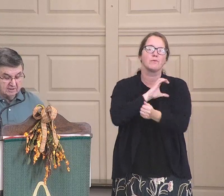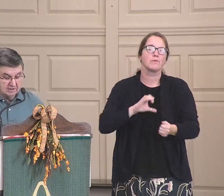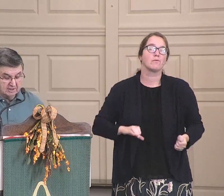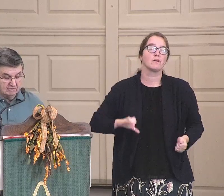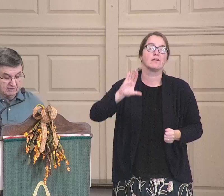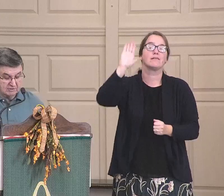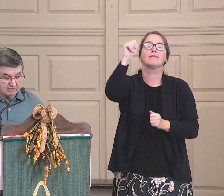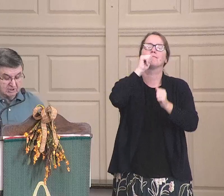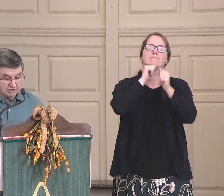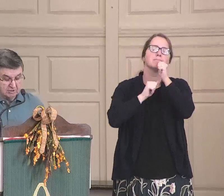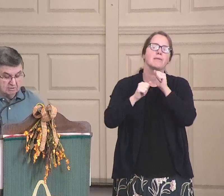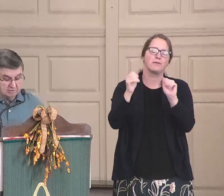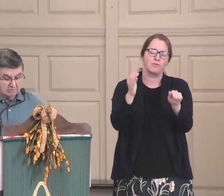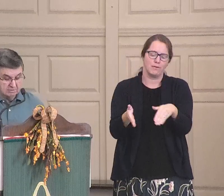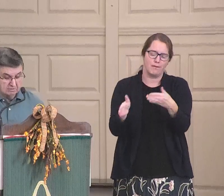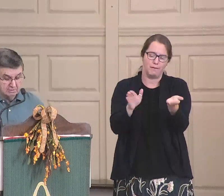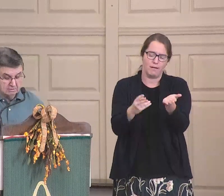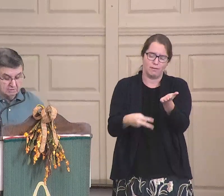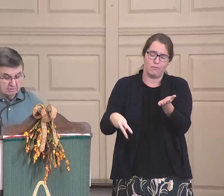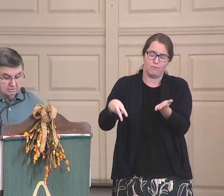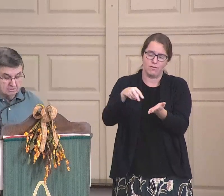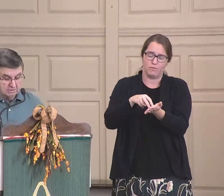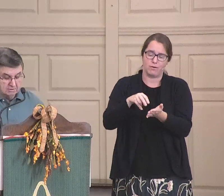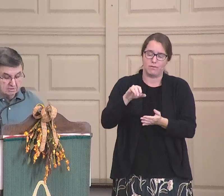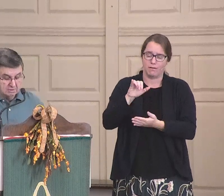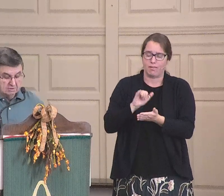death, and resurrection.